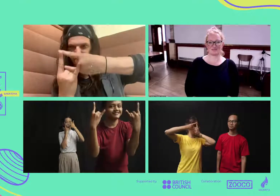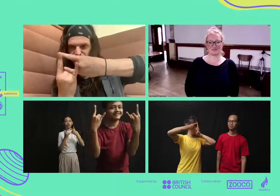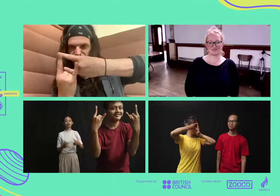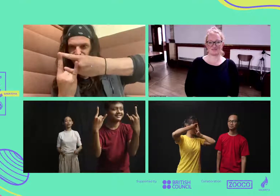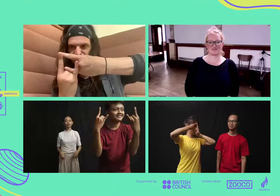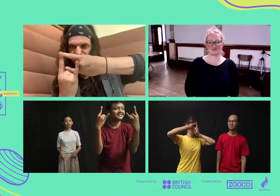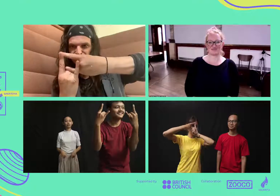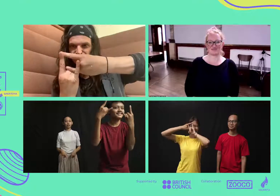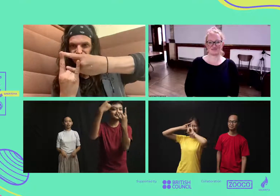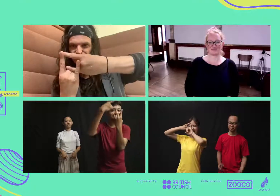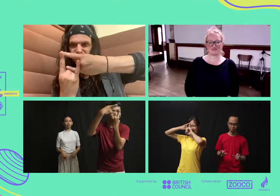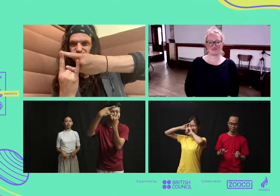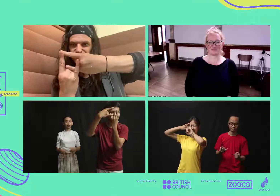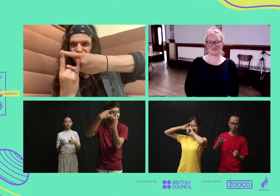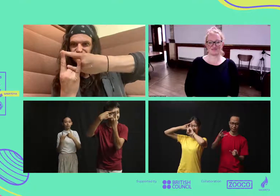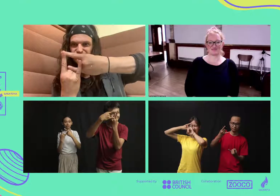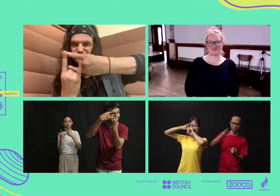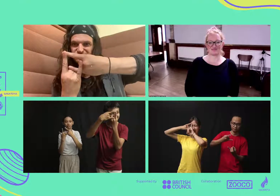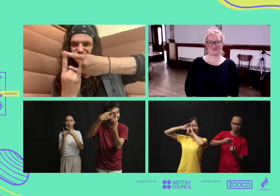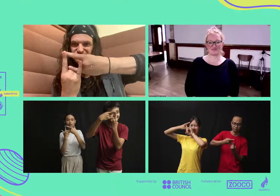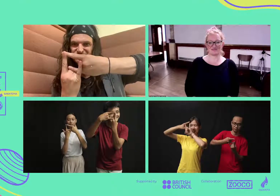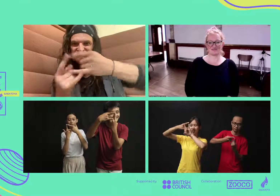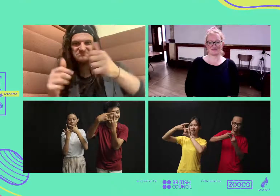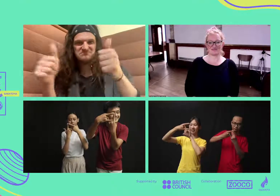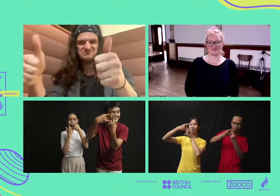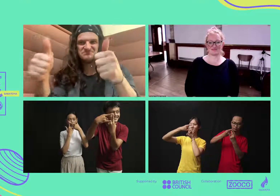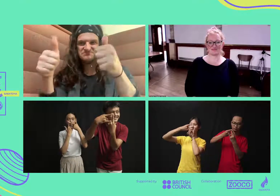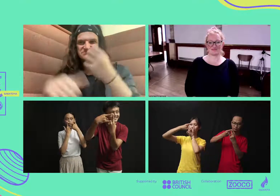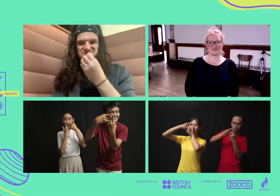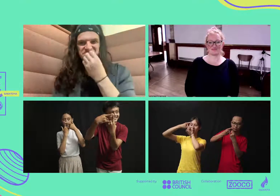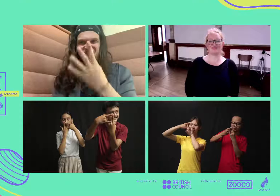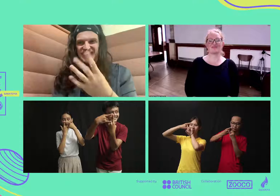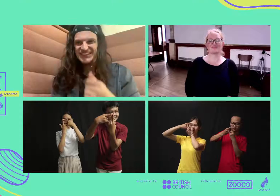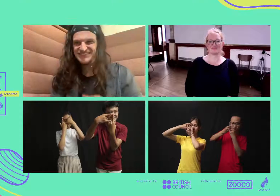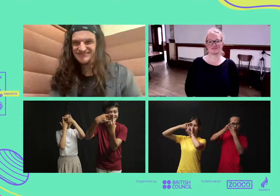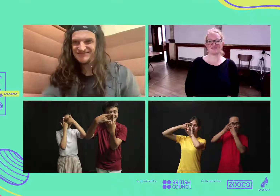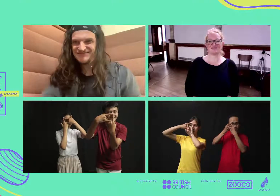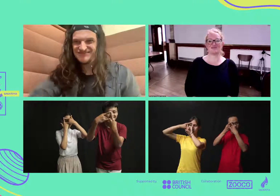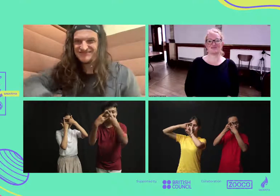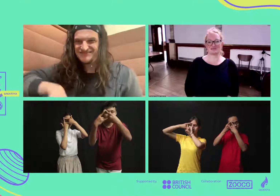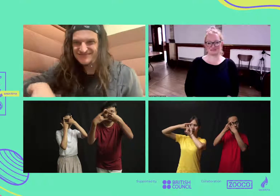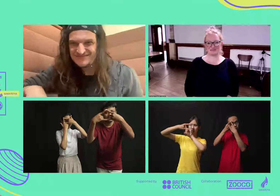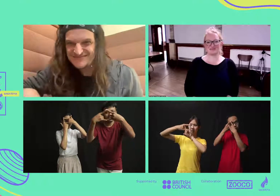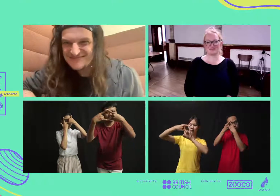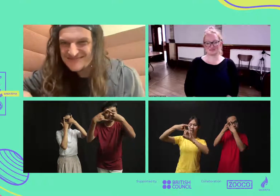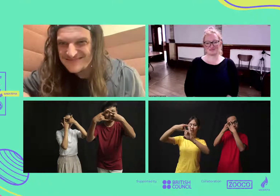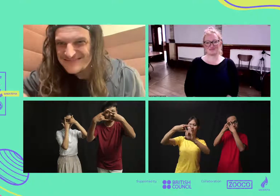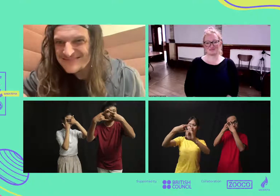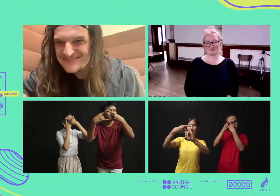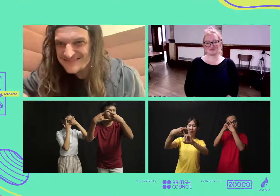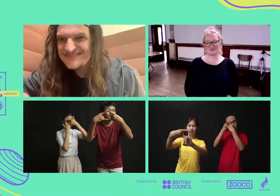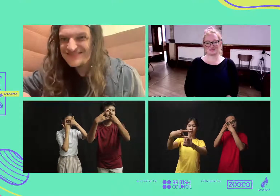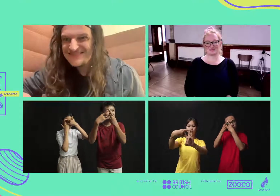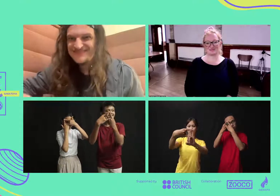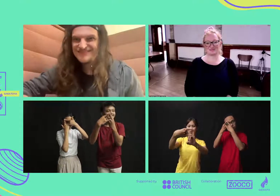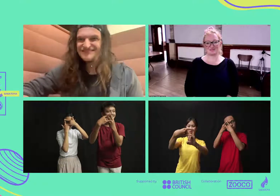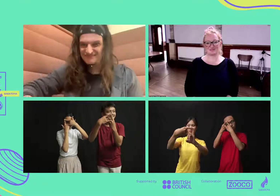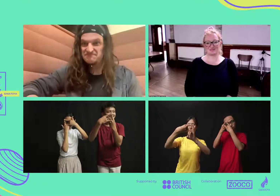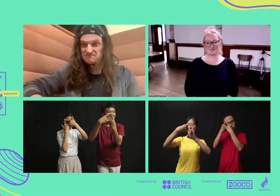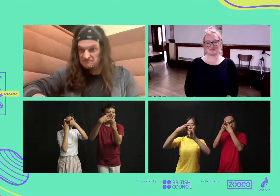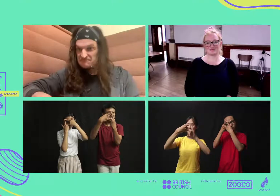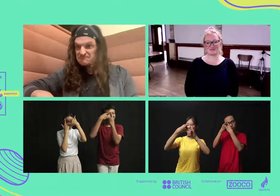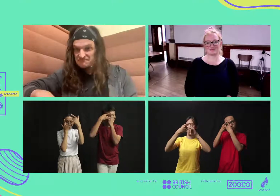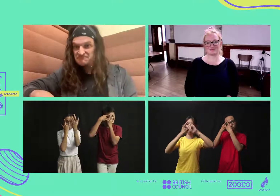You can do rock on. So you put those hands together and create that rectangular shape. Beautiful. Well done.